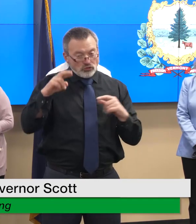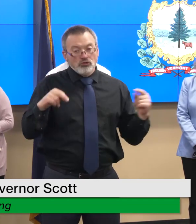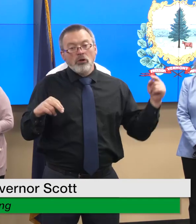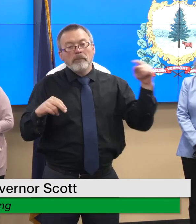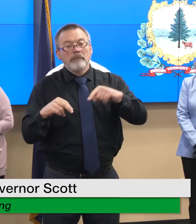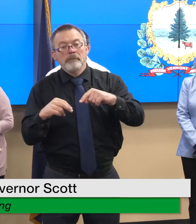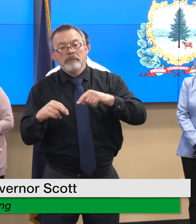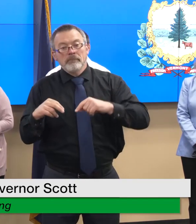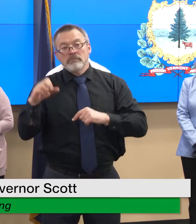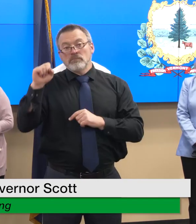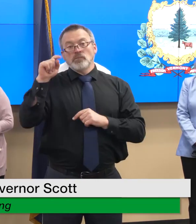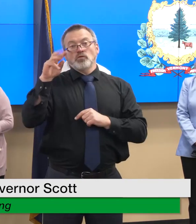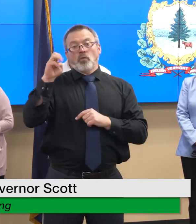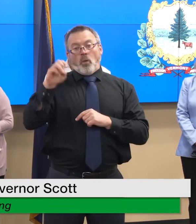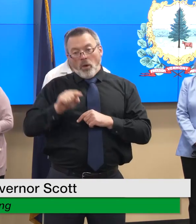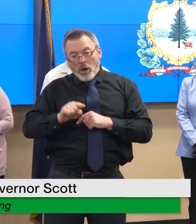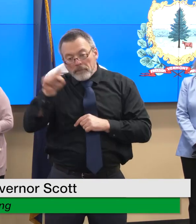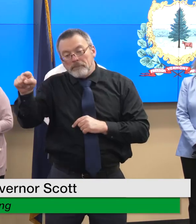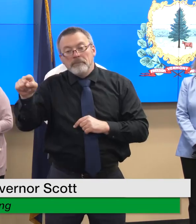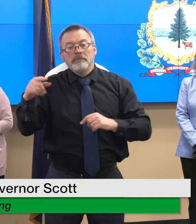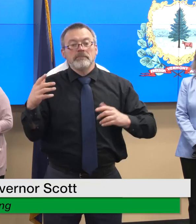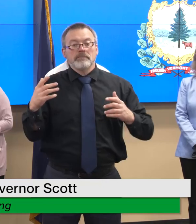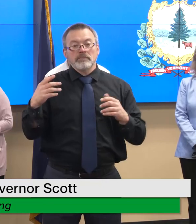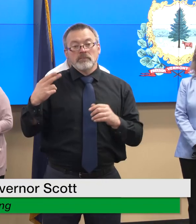Stowe, Hartford,